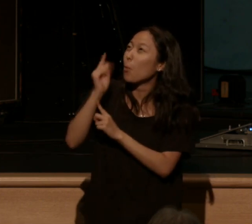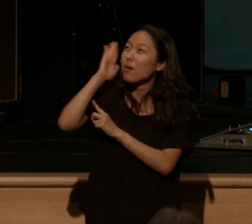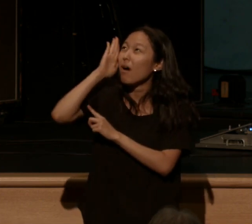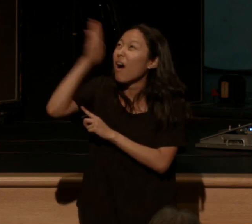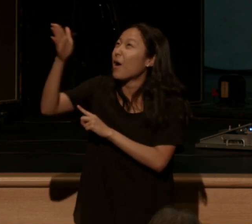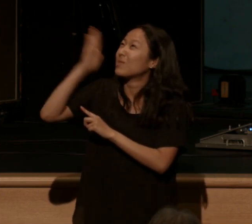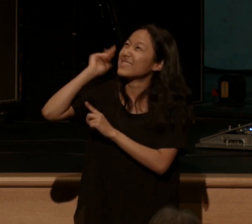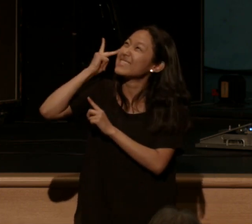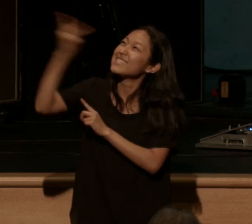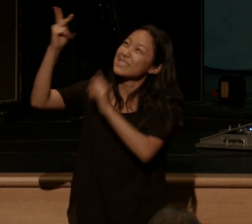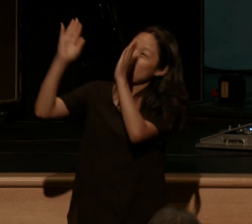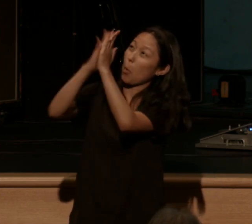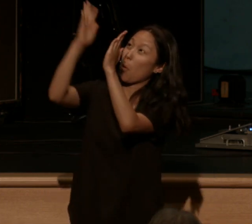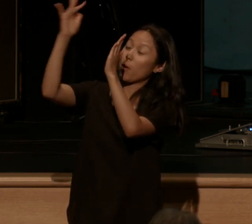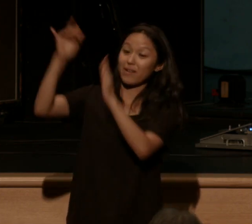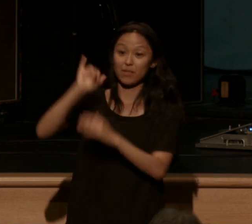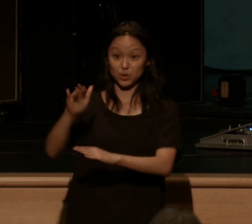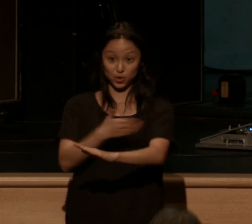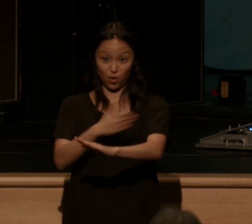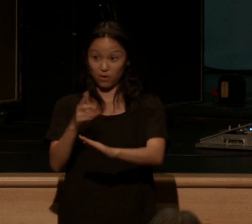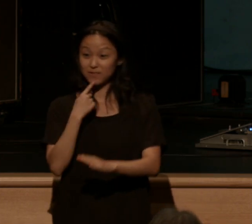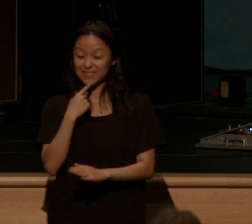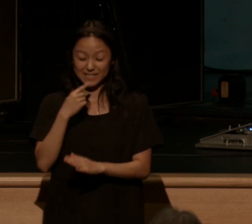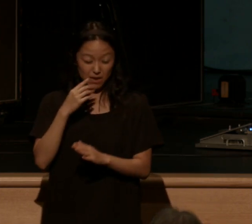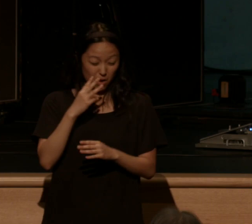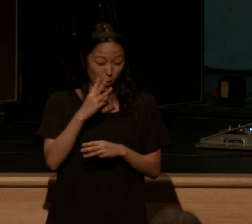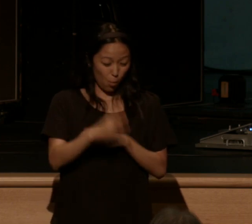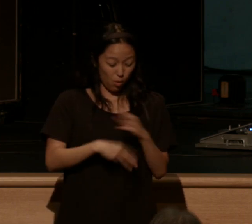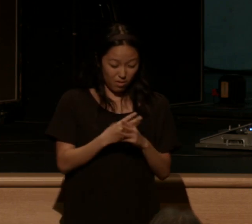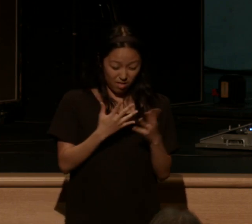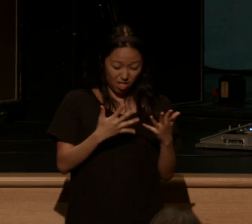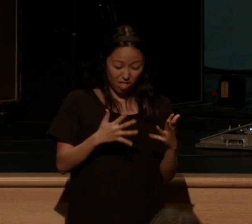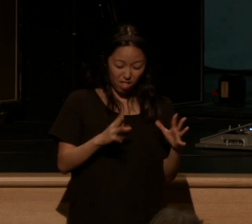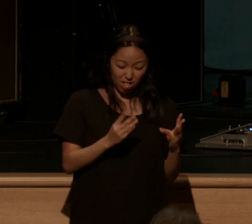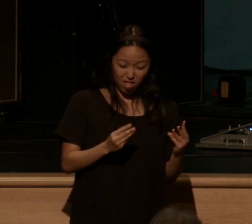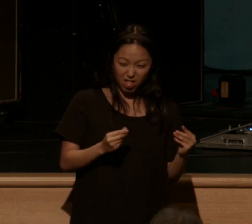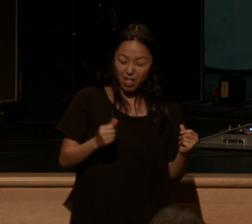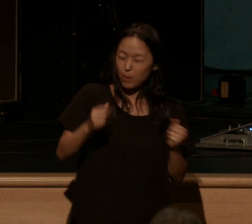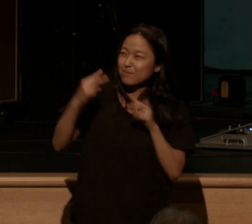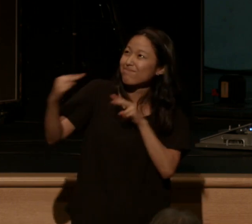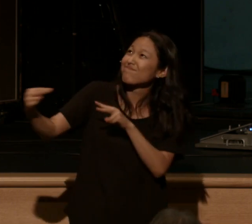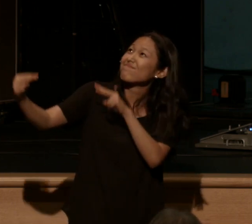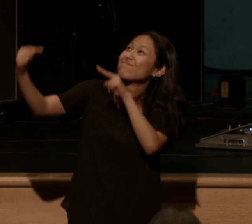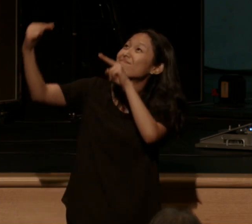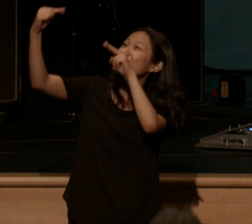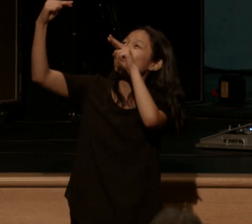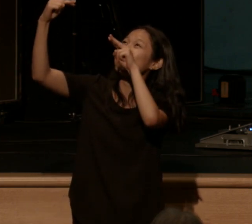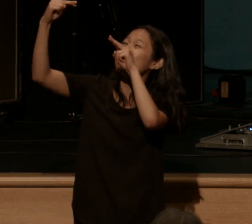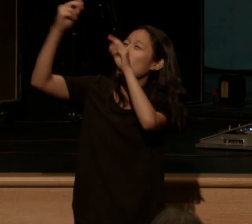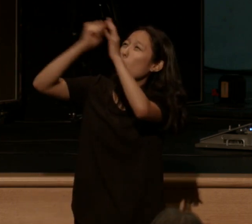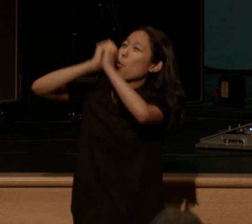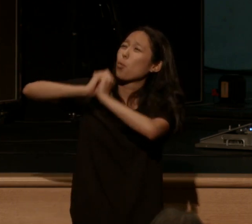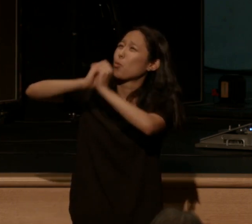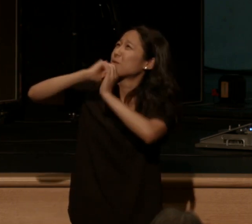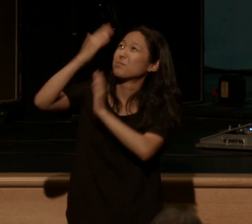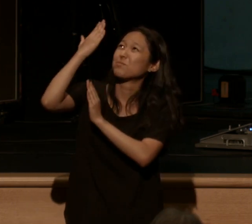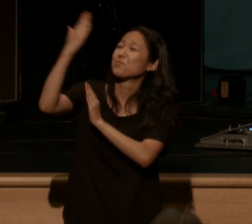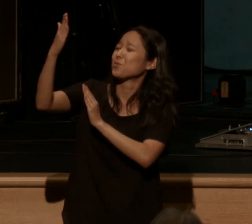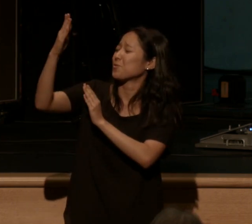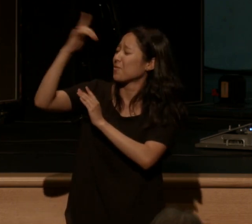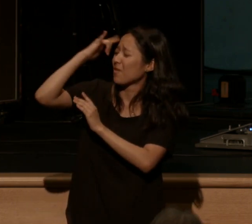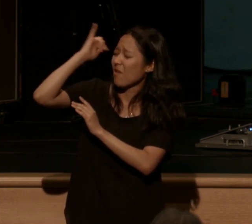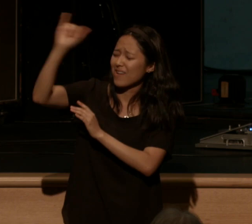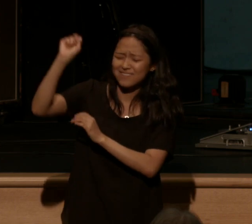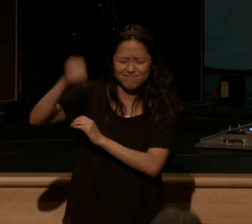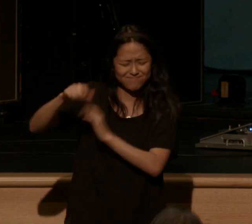glory. Again, the song says, when this passing world is over, we will see you face to face, and we will worship you forever. Yes, Jesus,